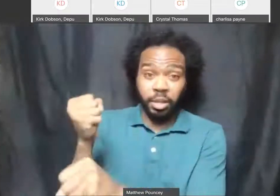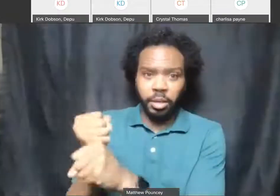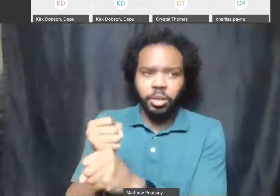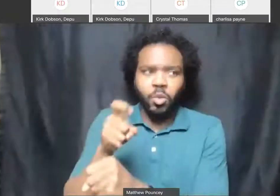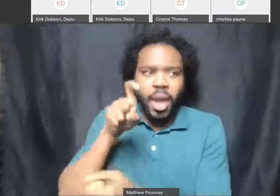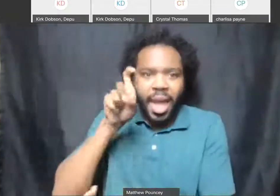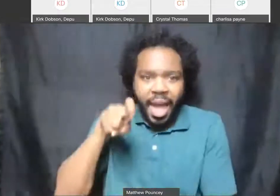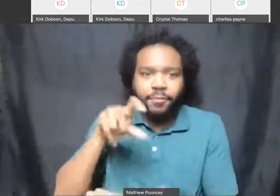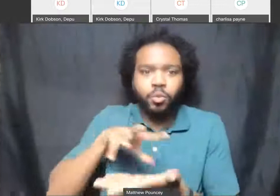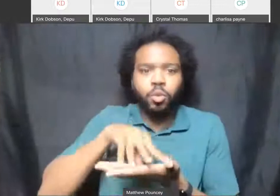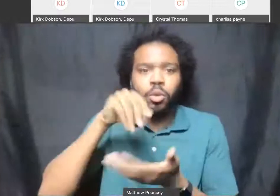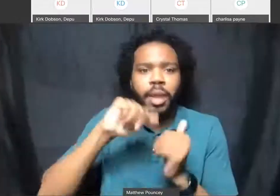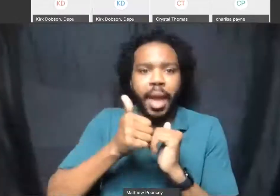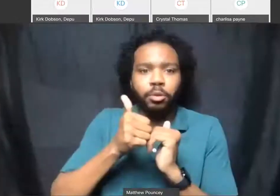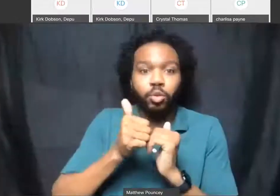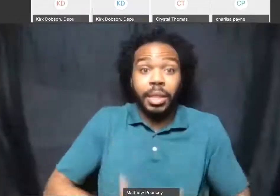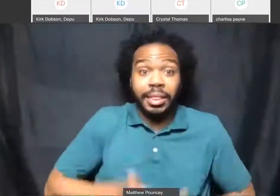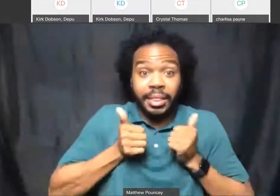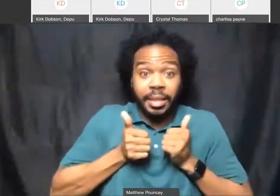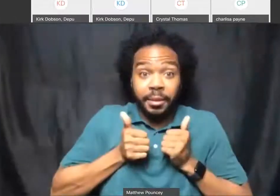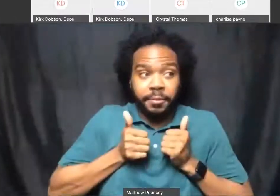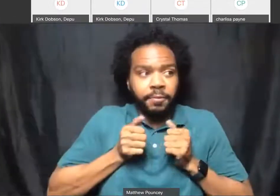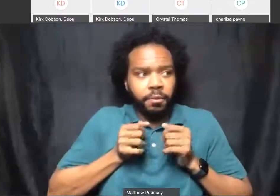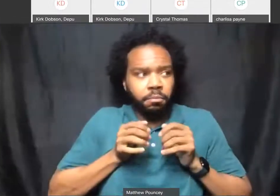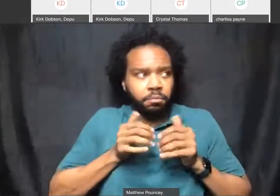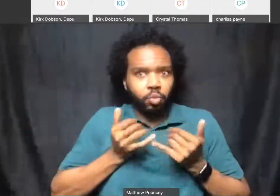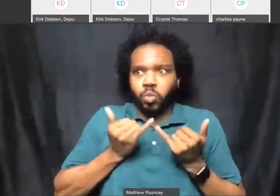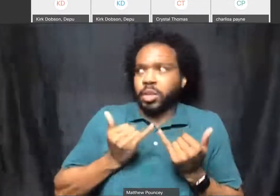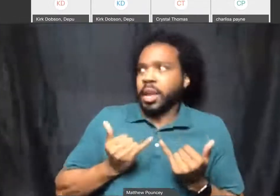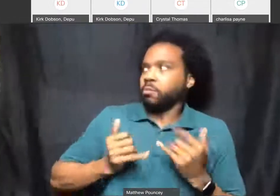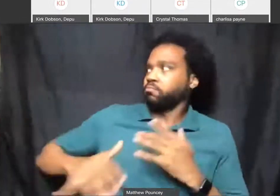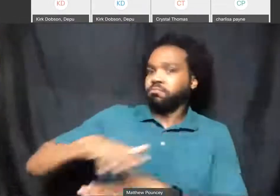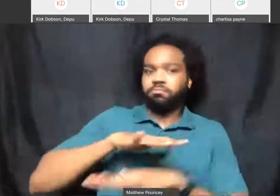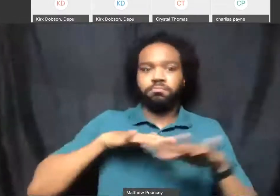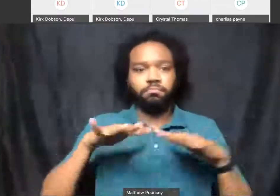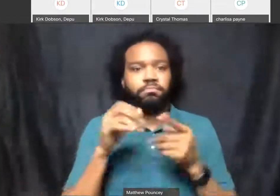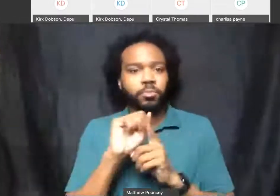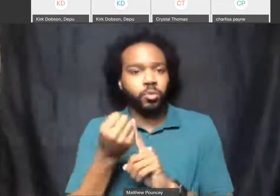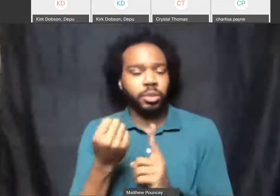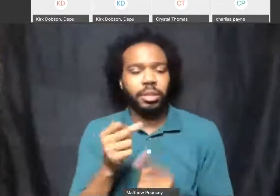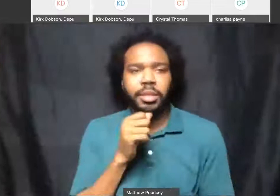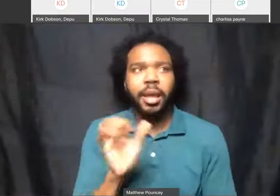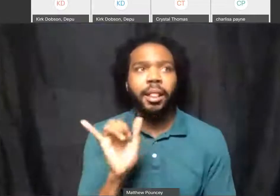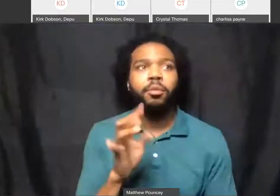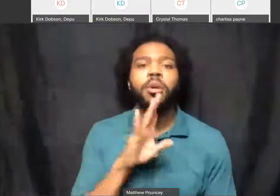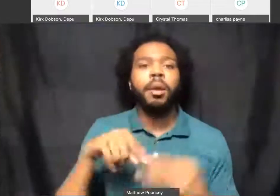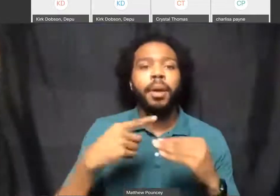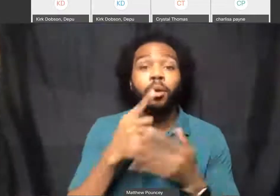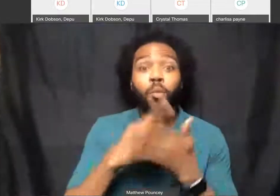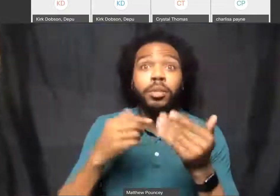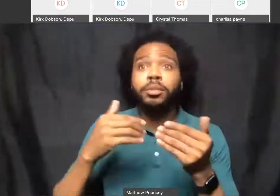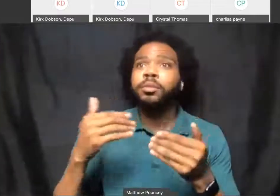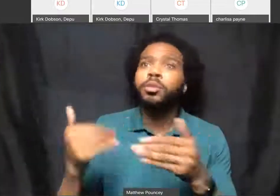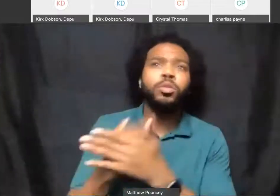learning how to live in the current, you know, it's like, it's not that we're going to talk about what's the new day look like when this